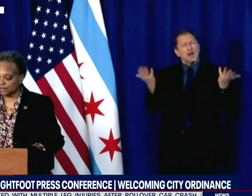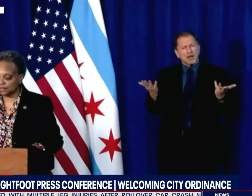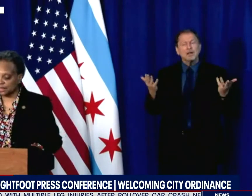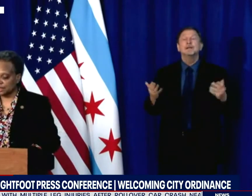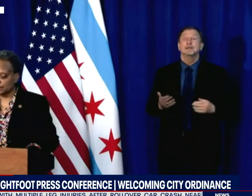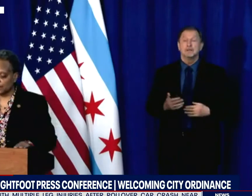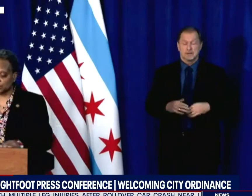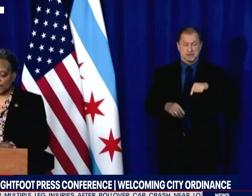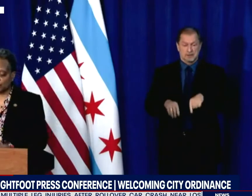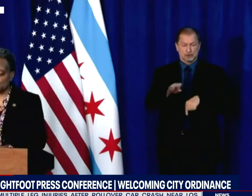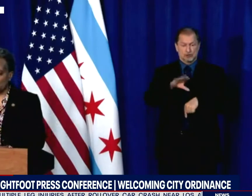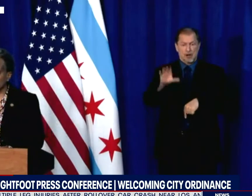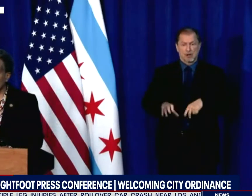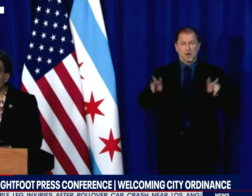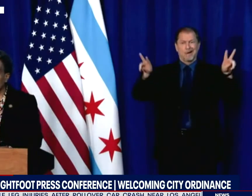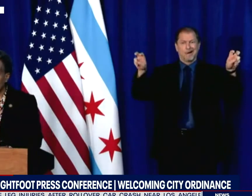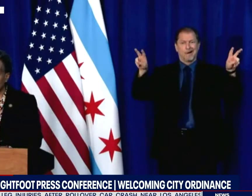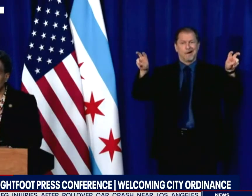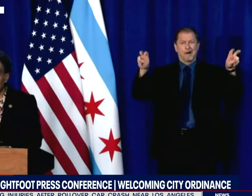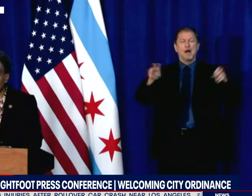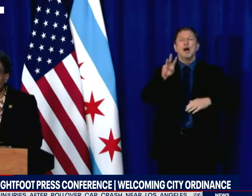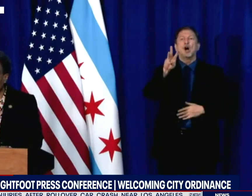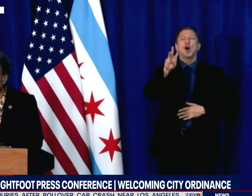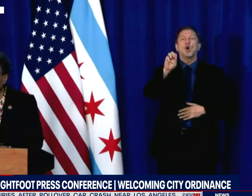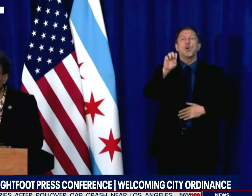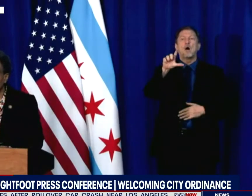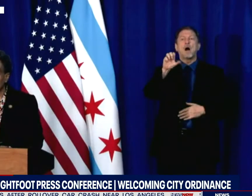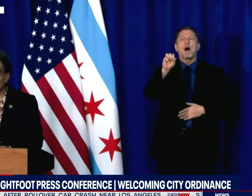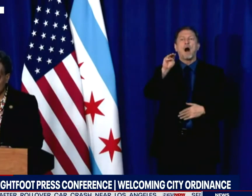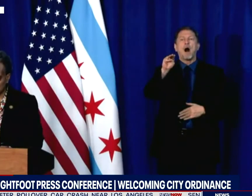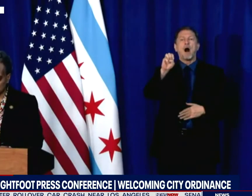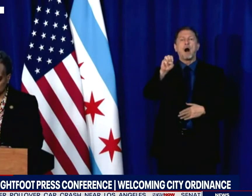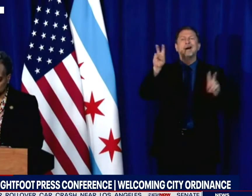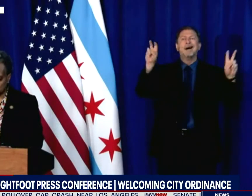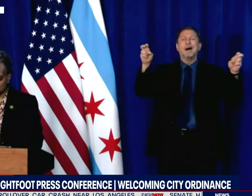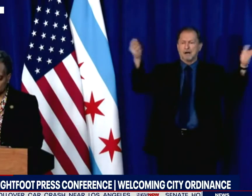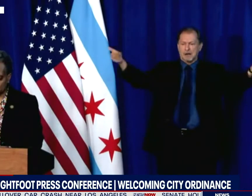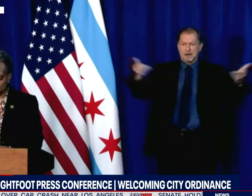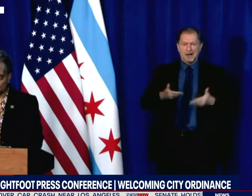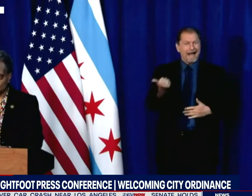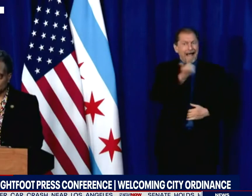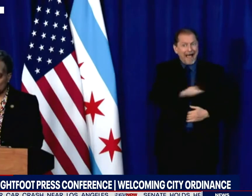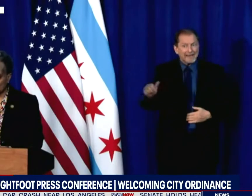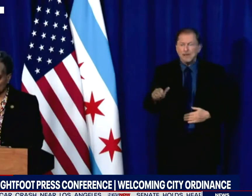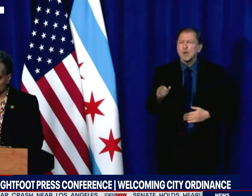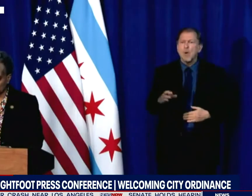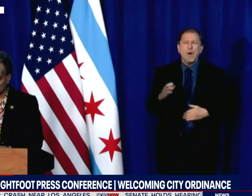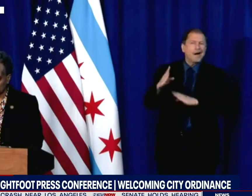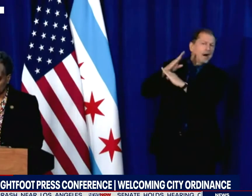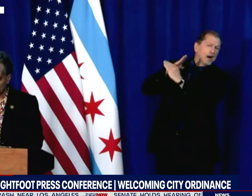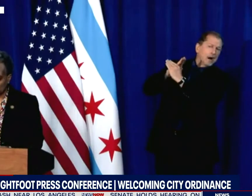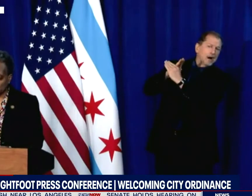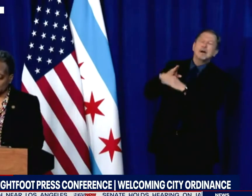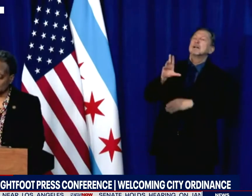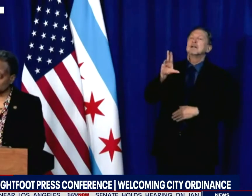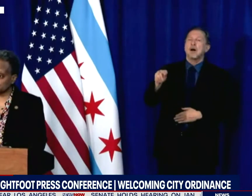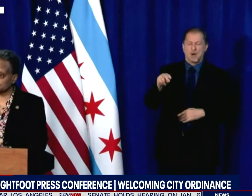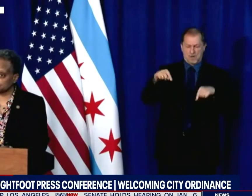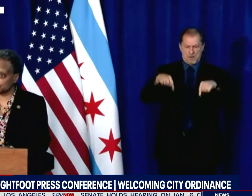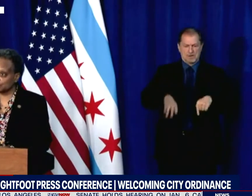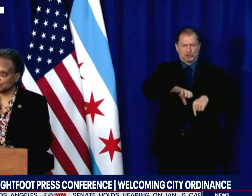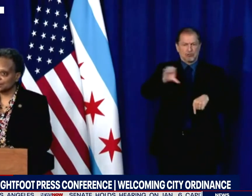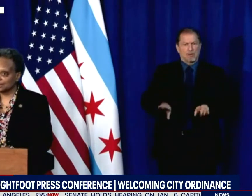truly welcoming city means we have to walk the walk and protect everyone's due process rights. To all of you, I want